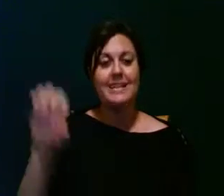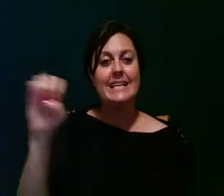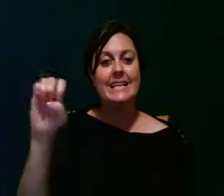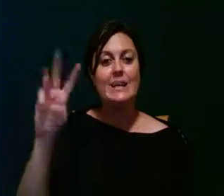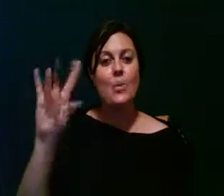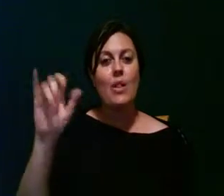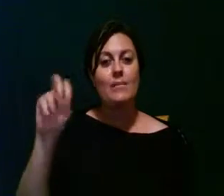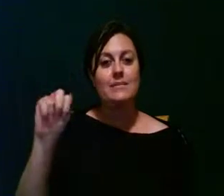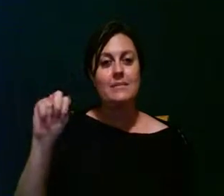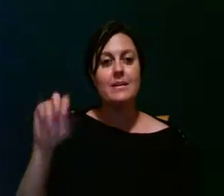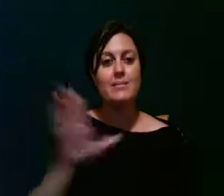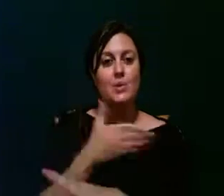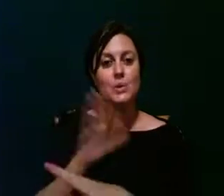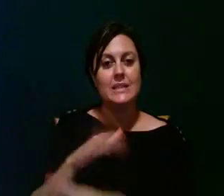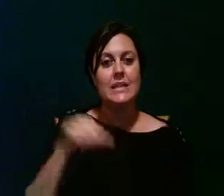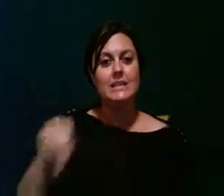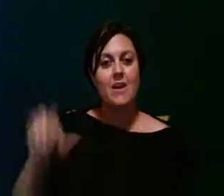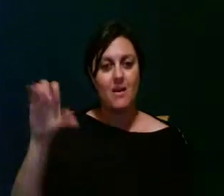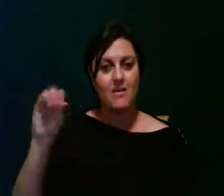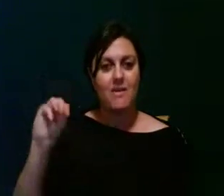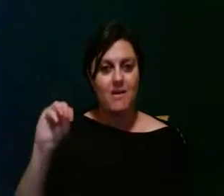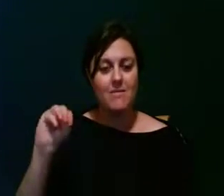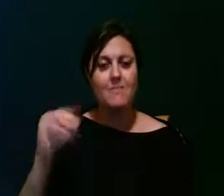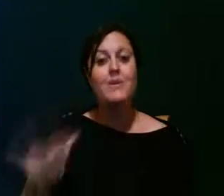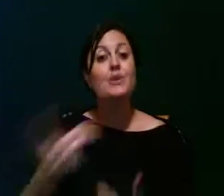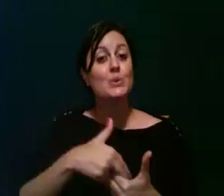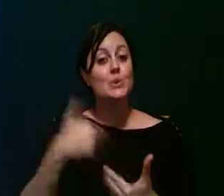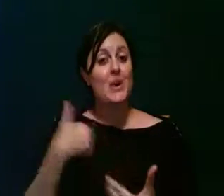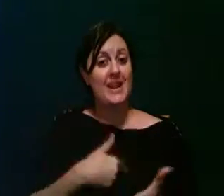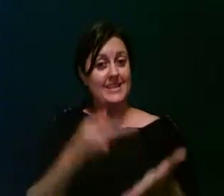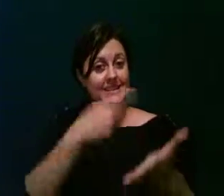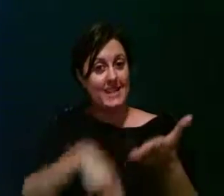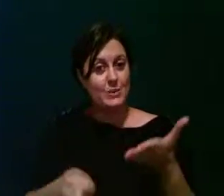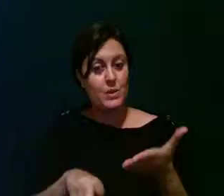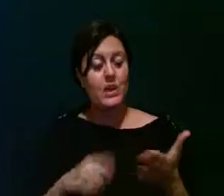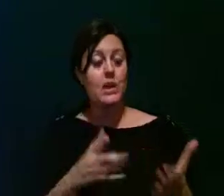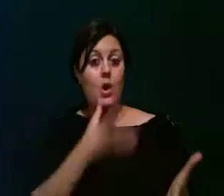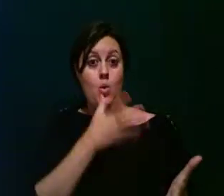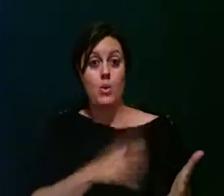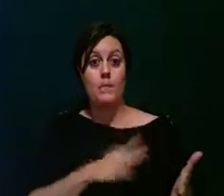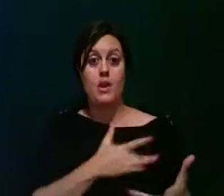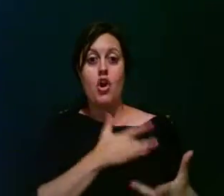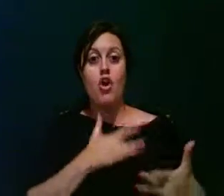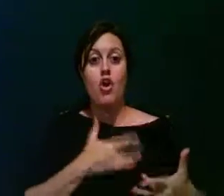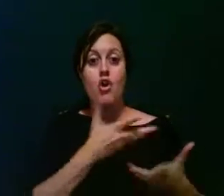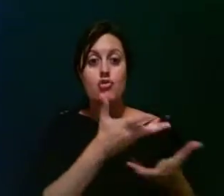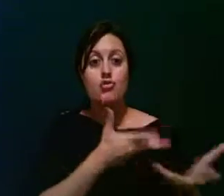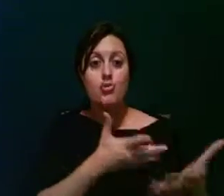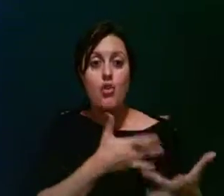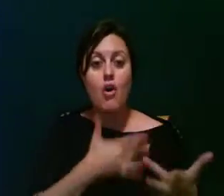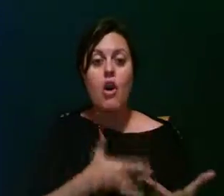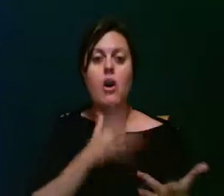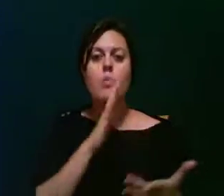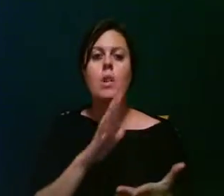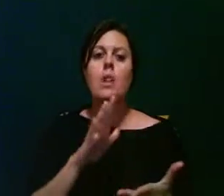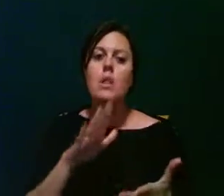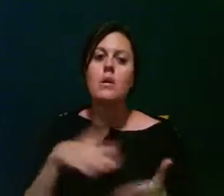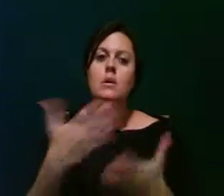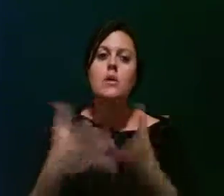ewilsonmusic.com for more. Please join us next week when Women Heart to Heart bring you the riveting story of a woman challenged with depression